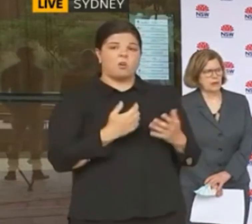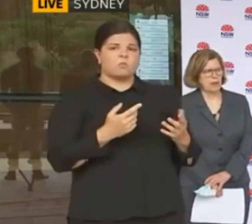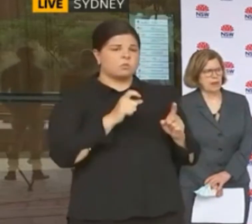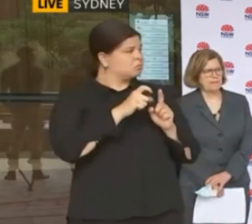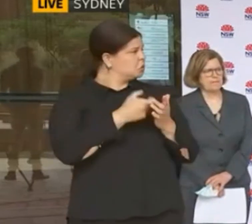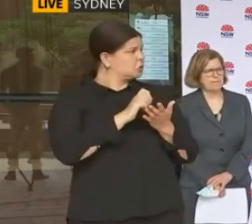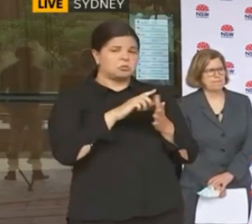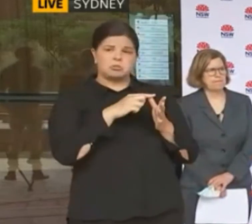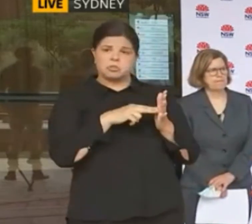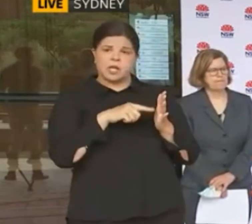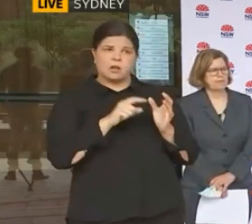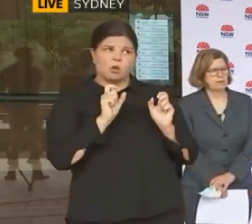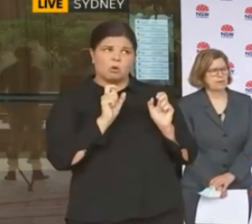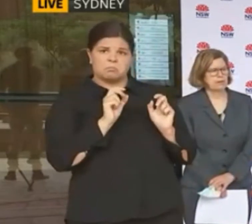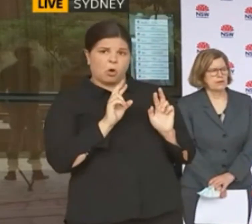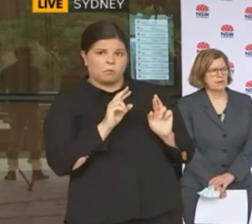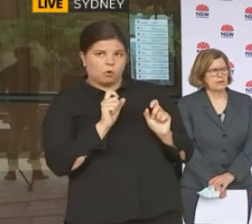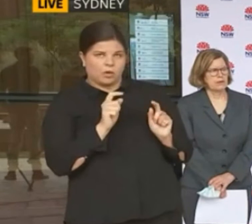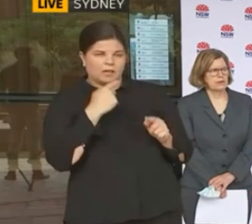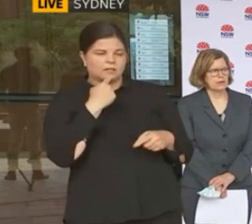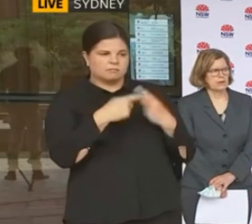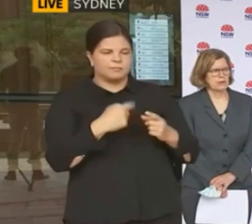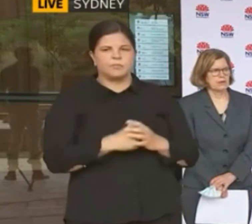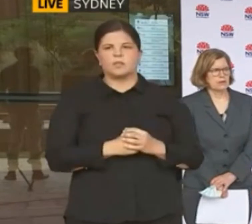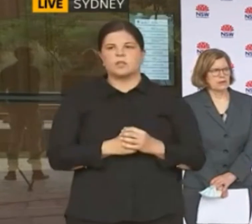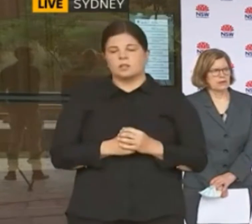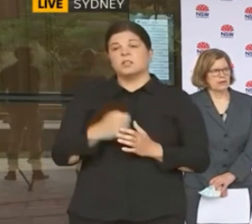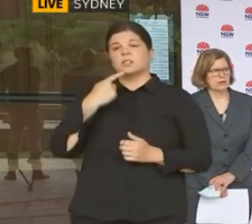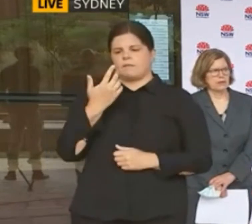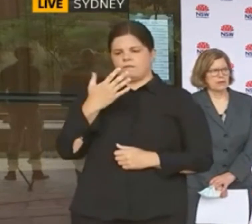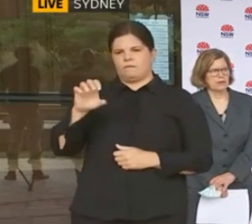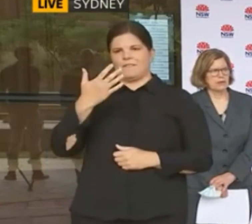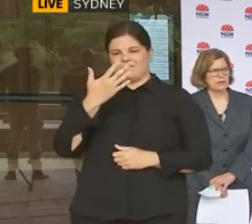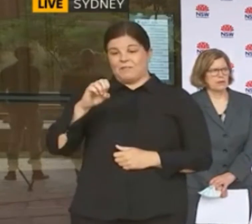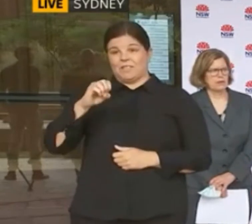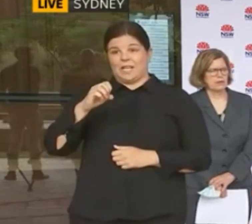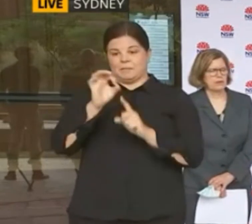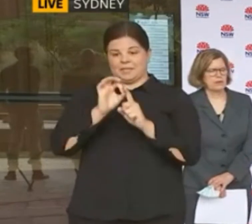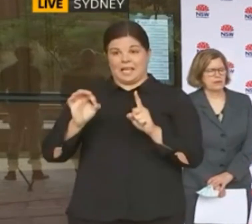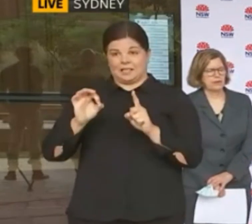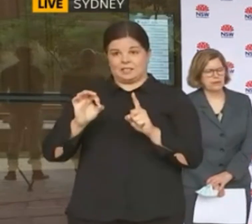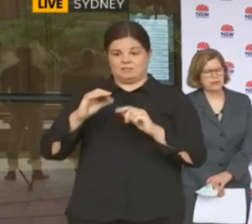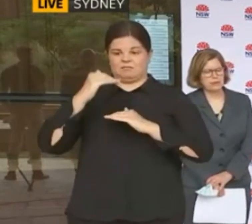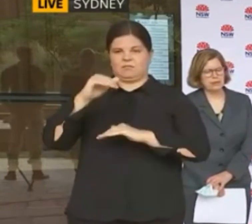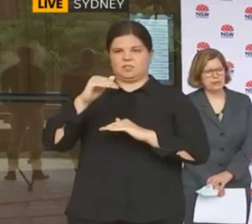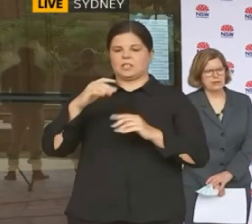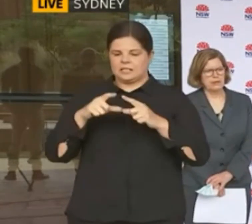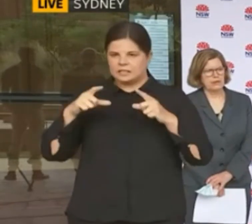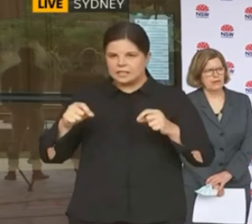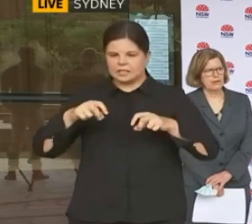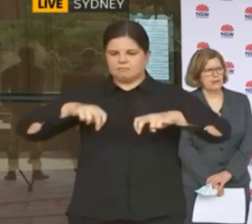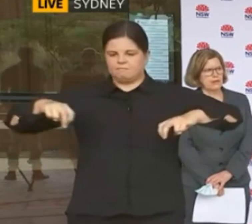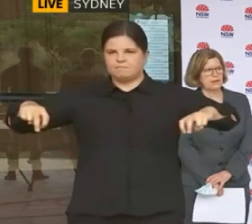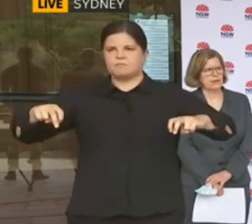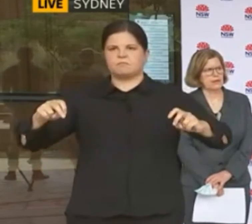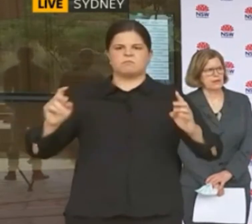me providing this, but the advice we've been given is that 50% capacity is COVID safe, so long as it's ticketed and seated and people have various other COVID